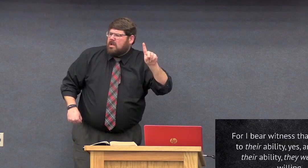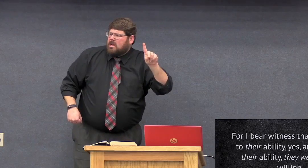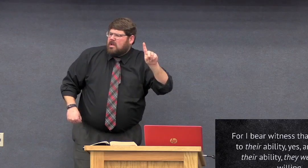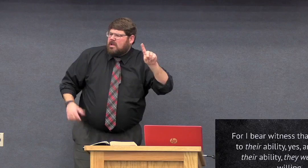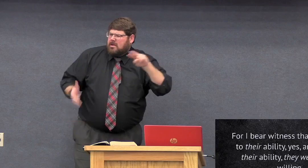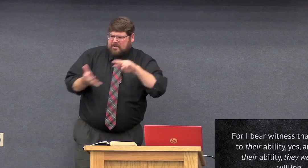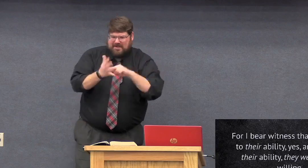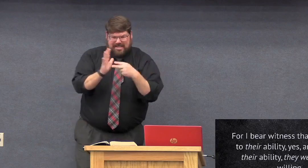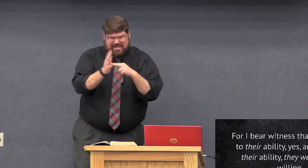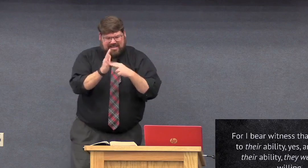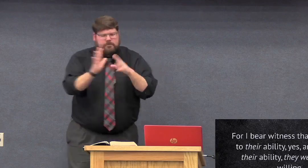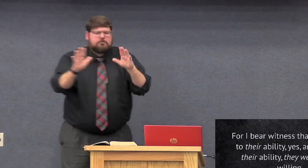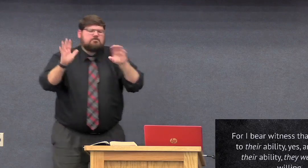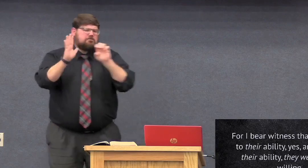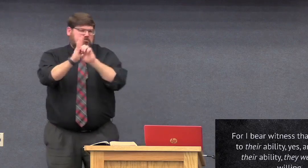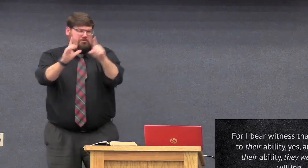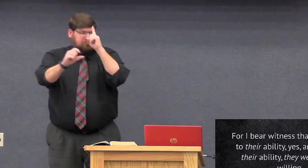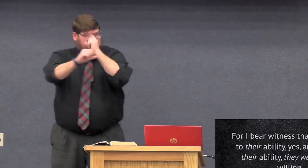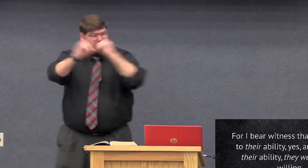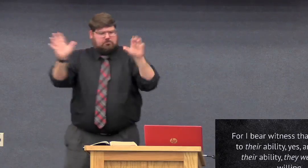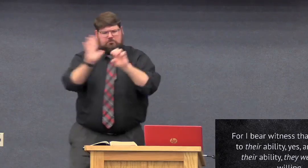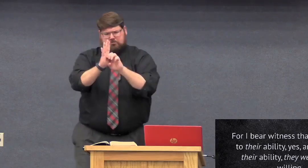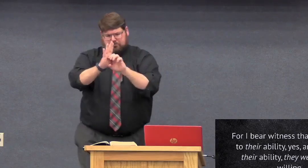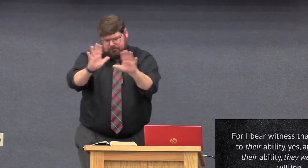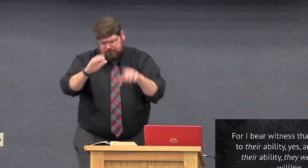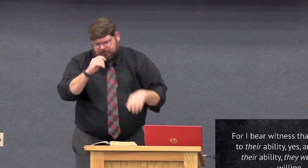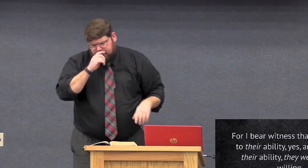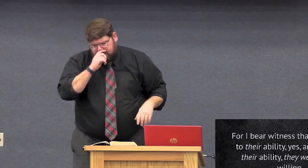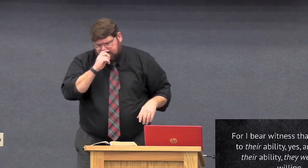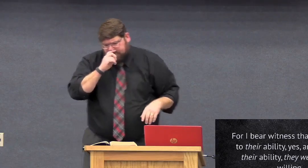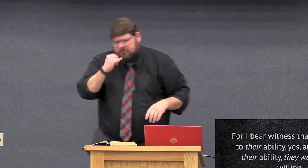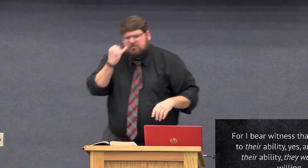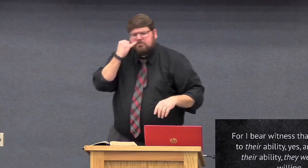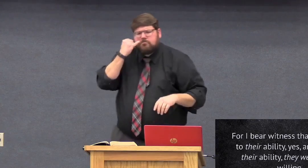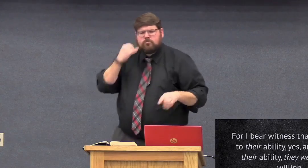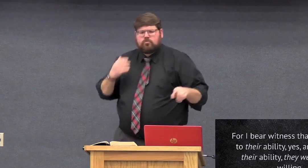they abounded in what they could do. Let me give you an example here.